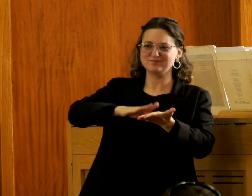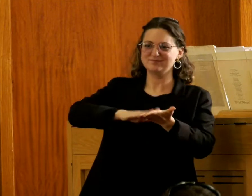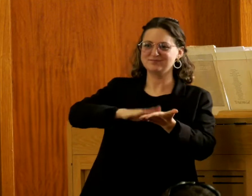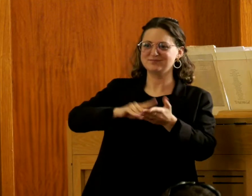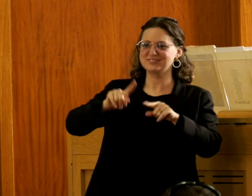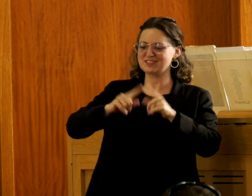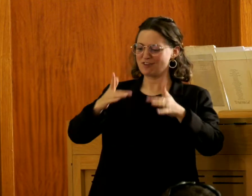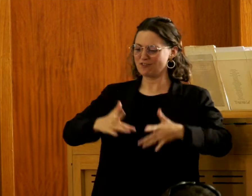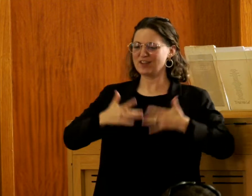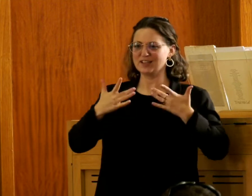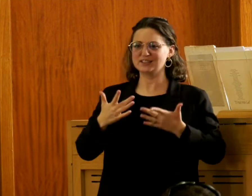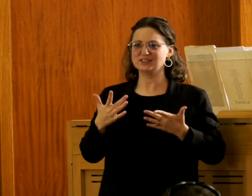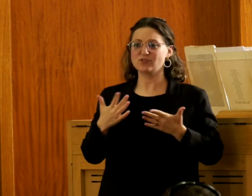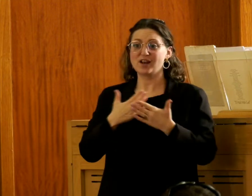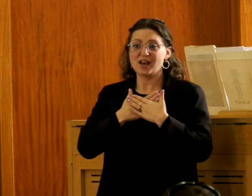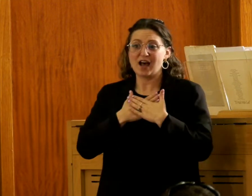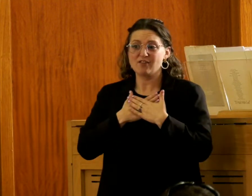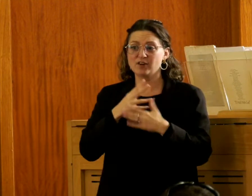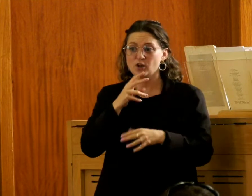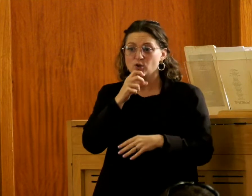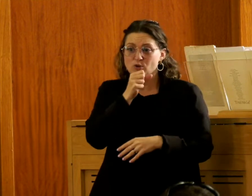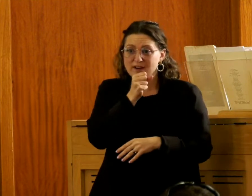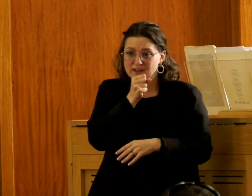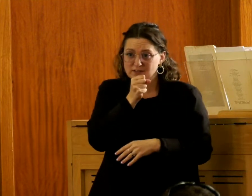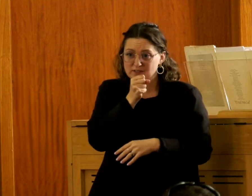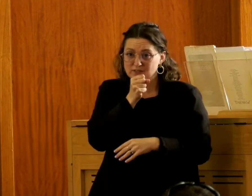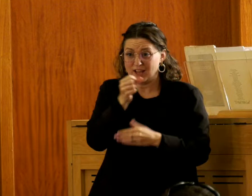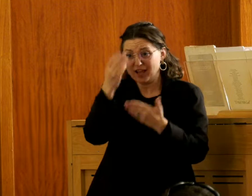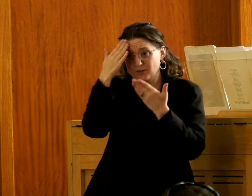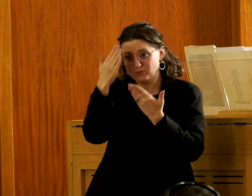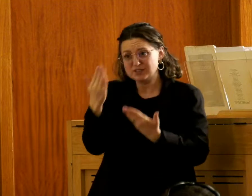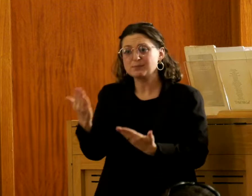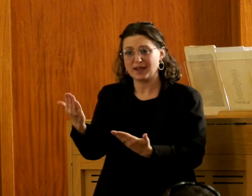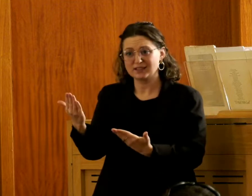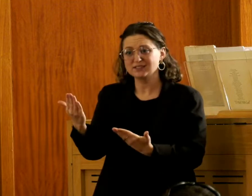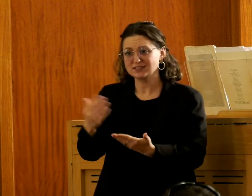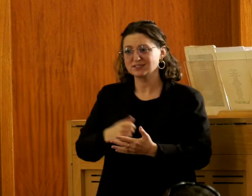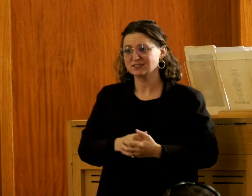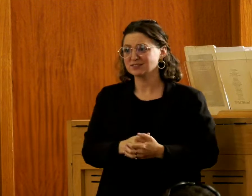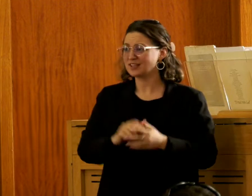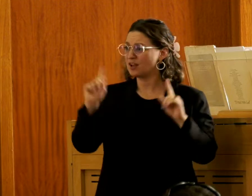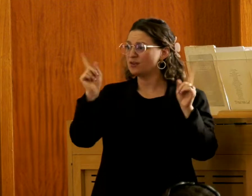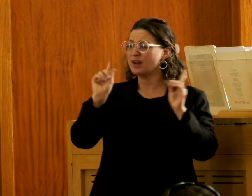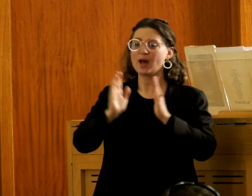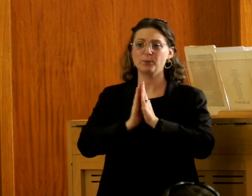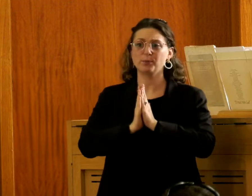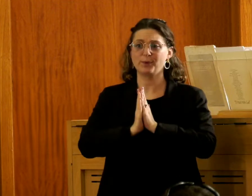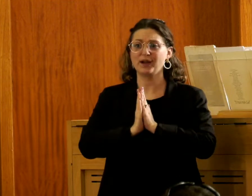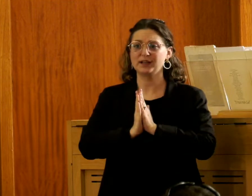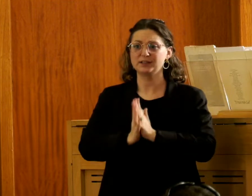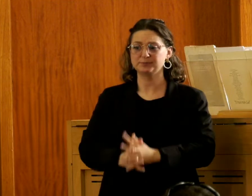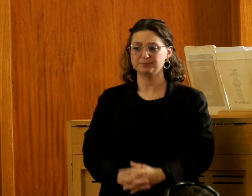love, grief and respect. So let us pray.